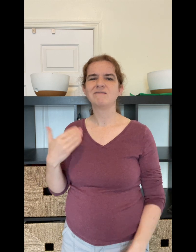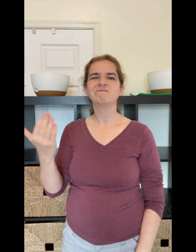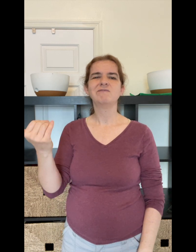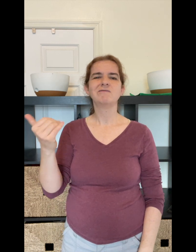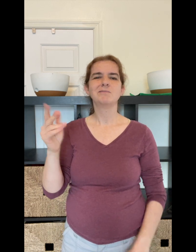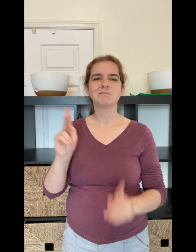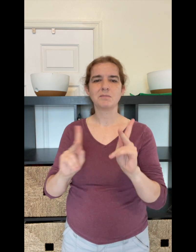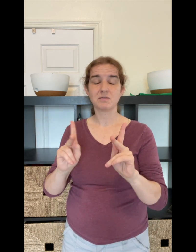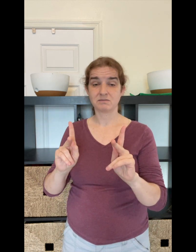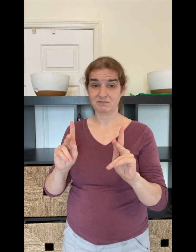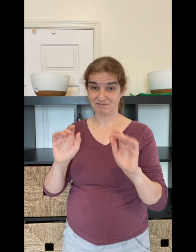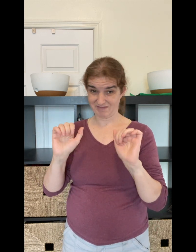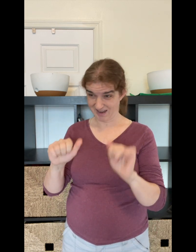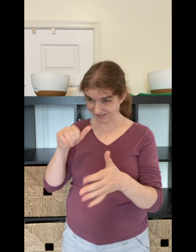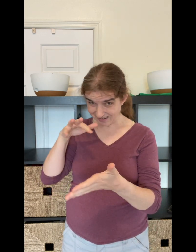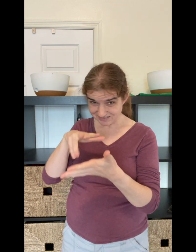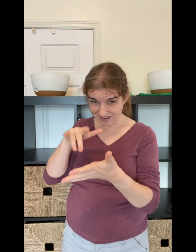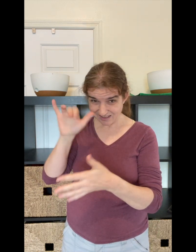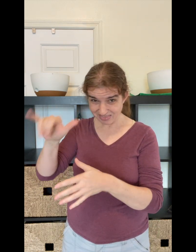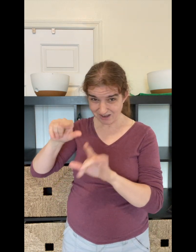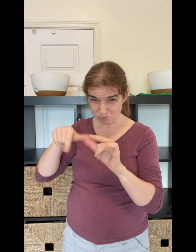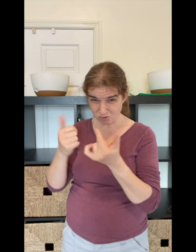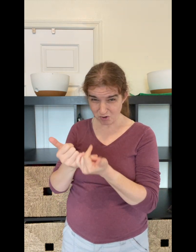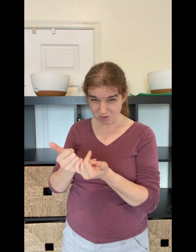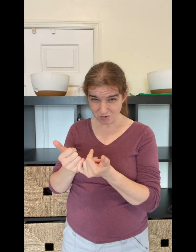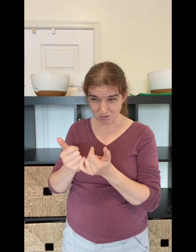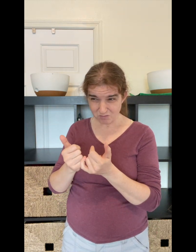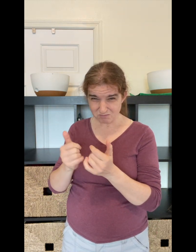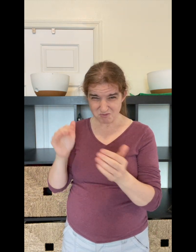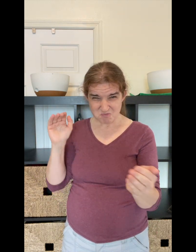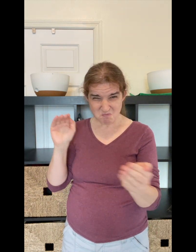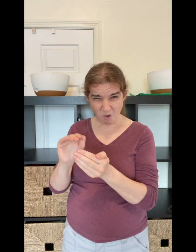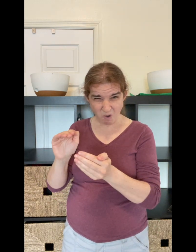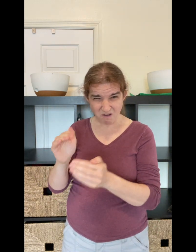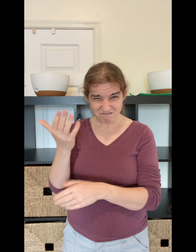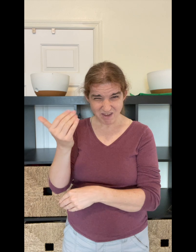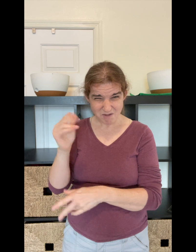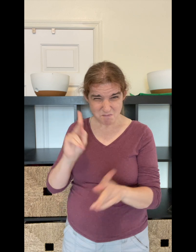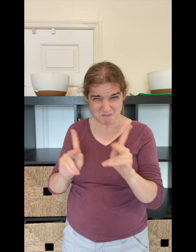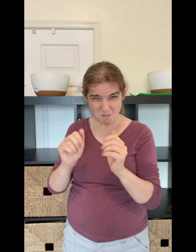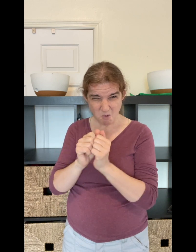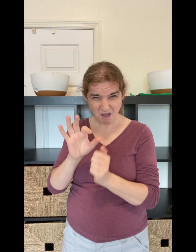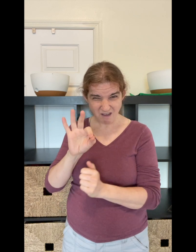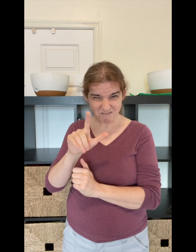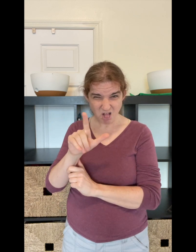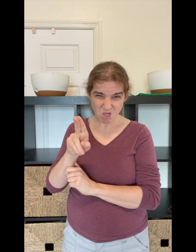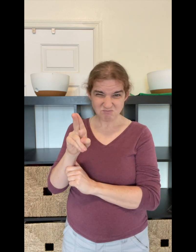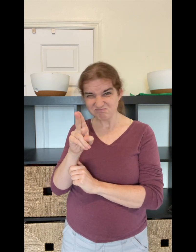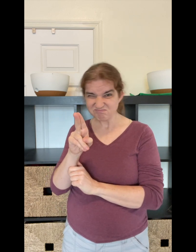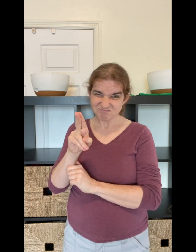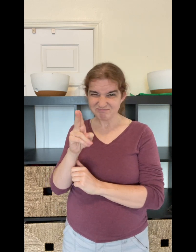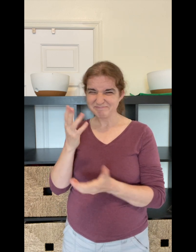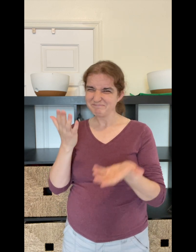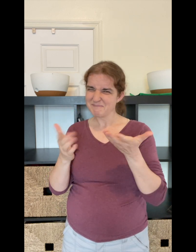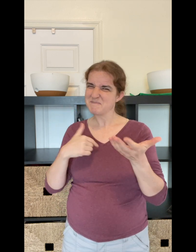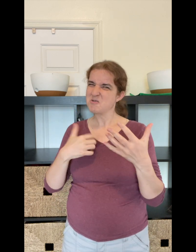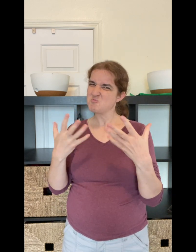that 100 people has the flu. There's 15 people who have the flu. Can I study that? Just 15 people with the